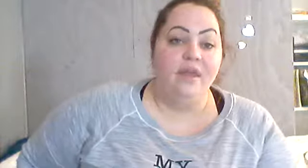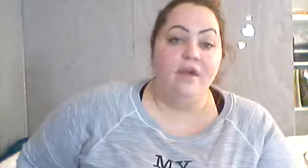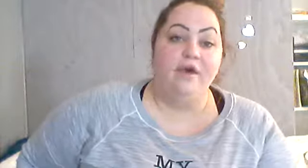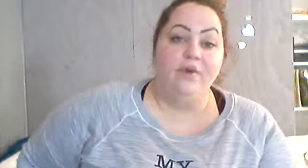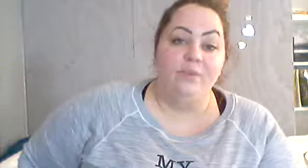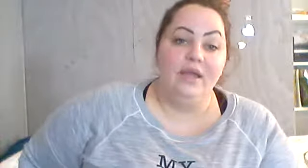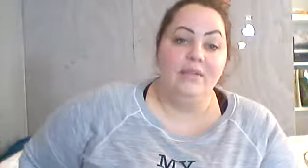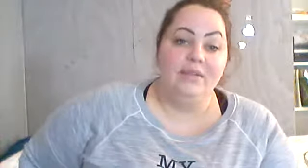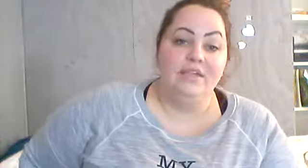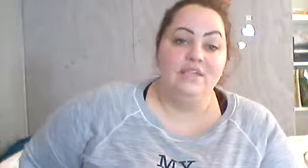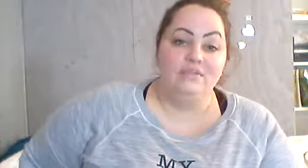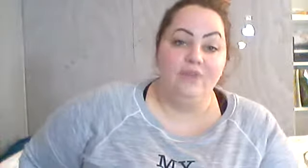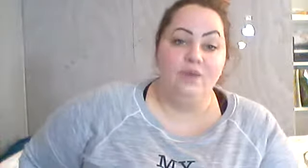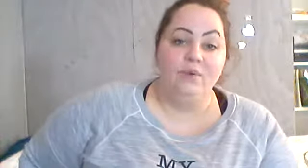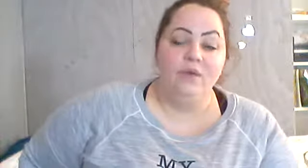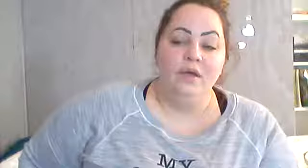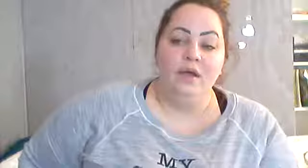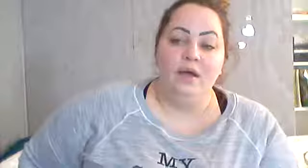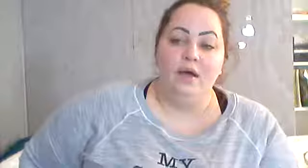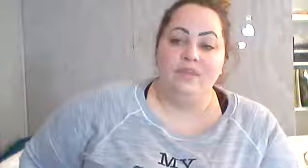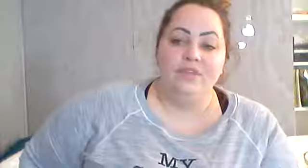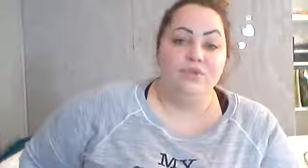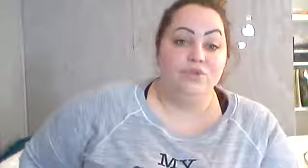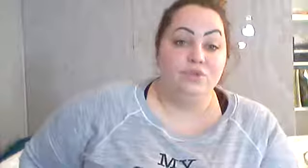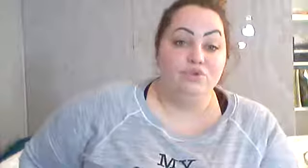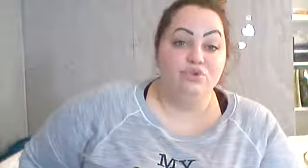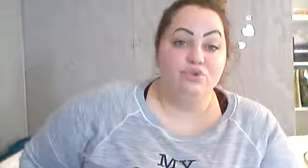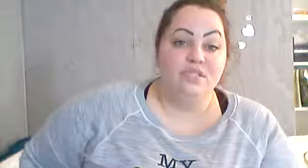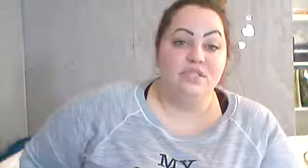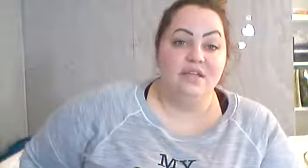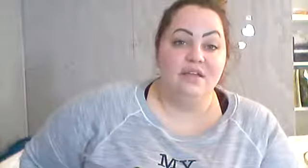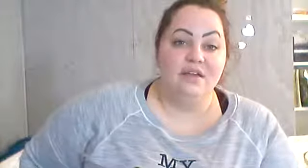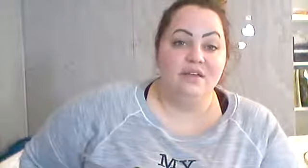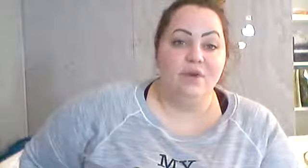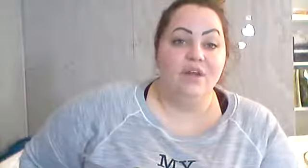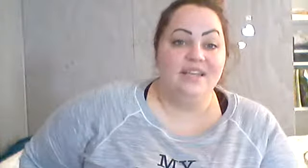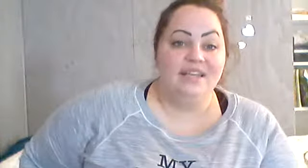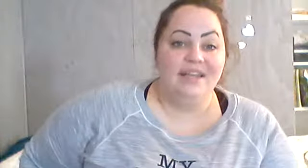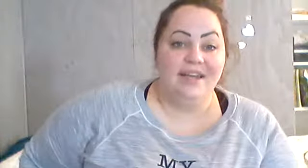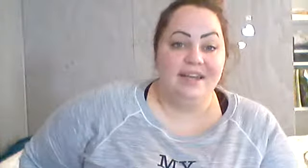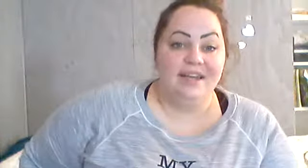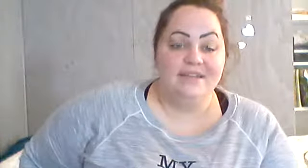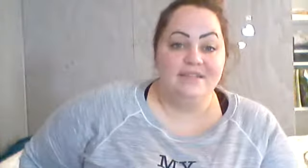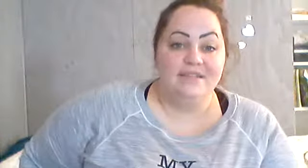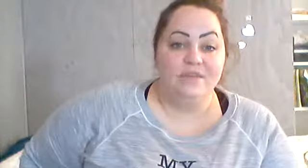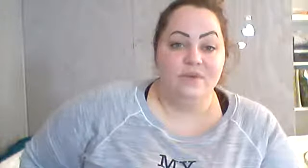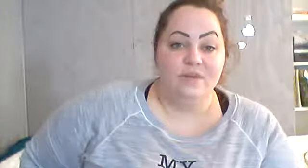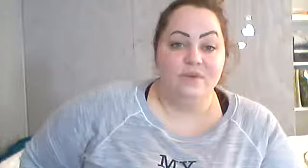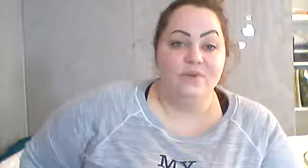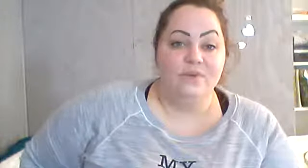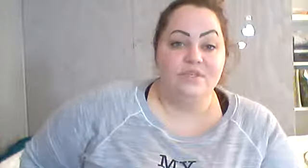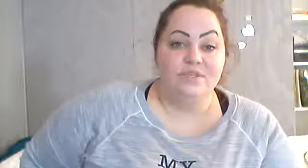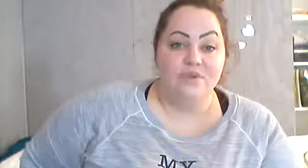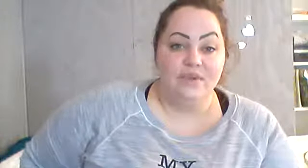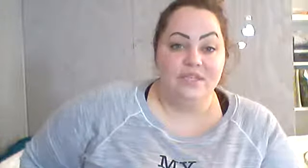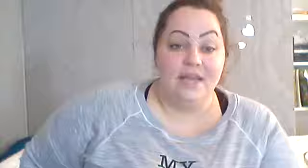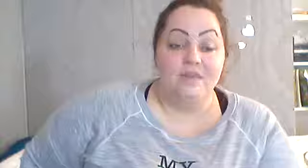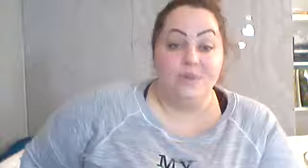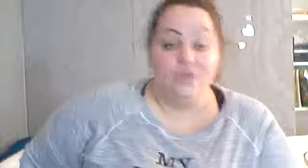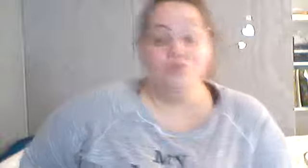a great place to follow. They throw socials. Pauline Gallera is the one who was throwing the Tyler Mall